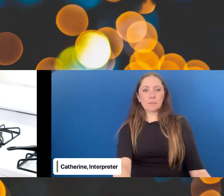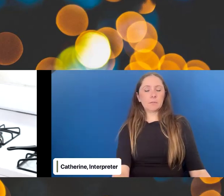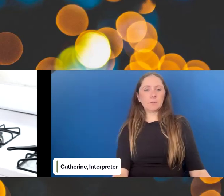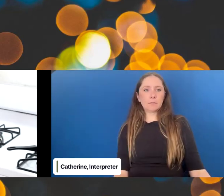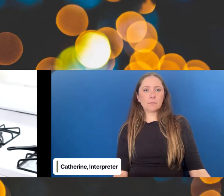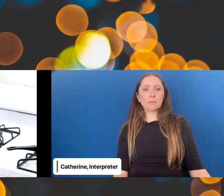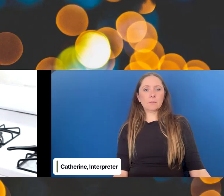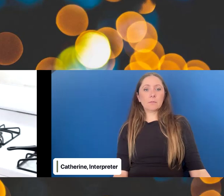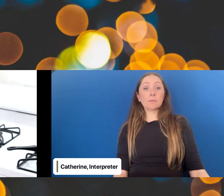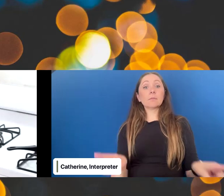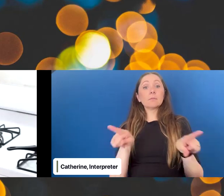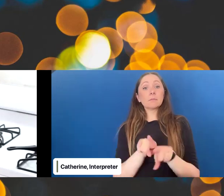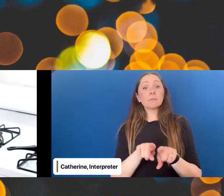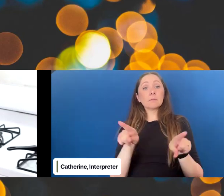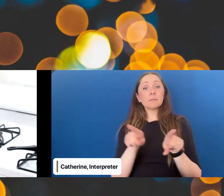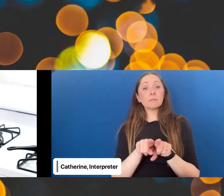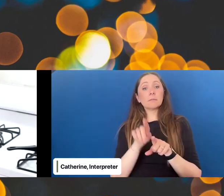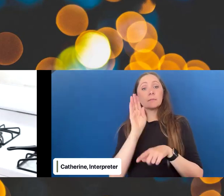And we're also going to add